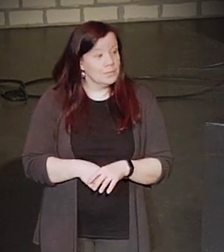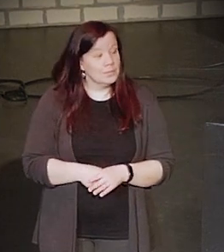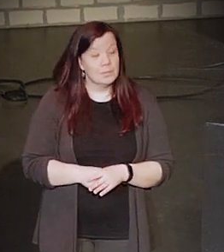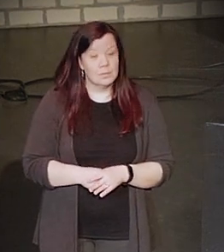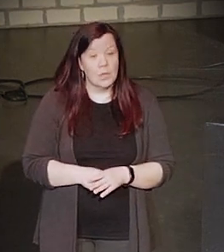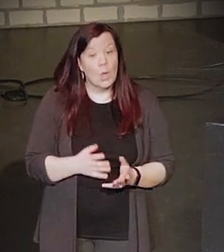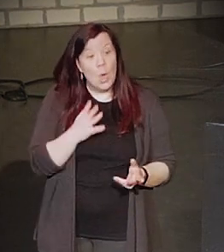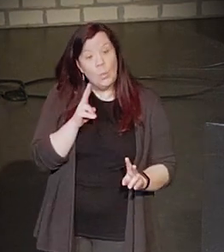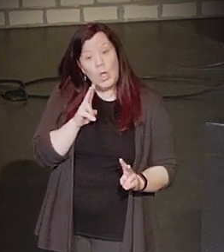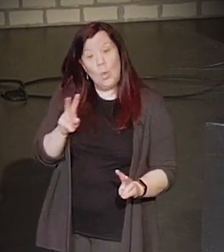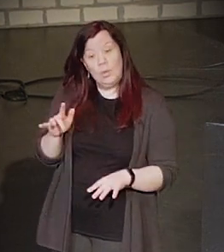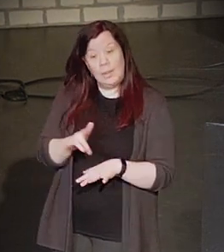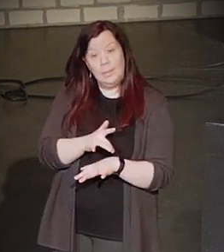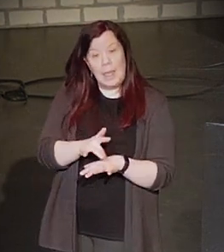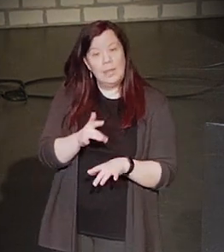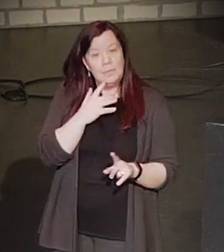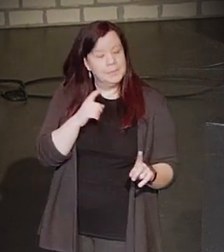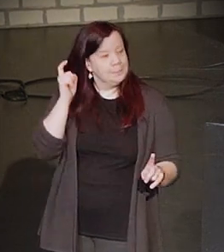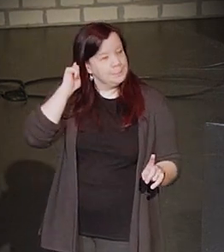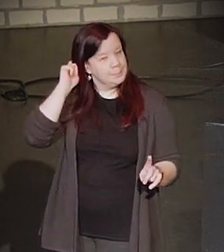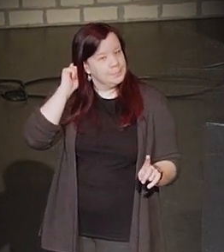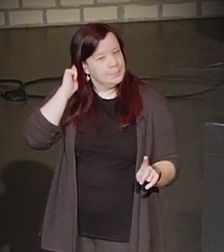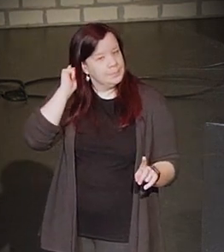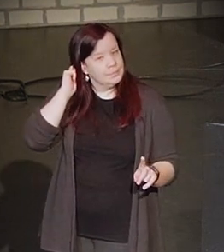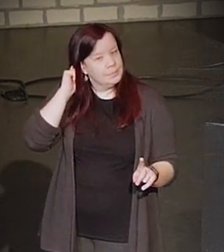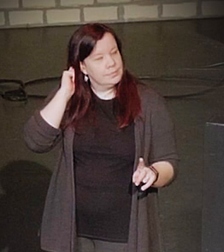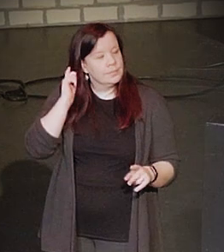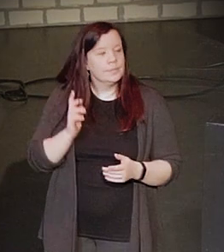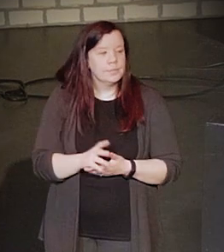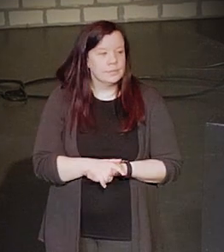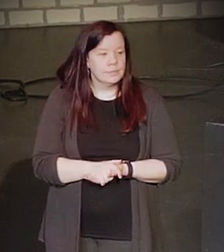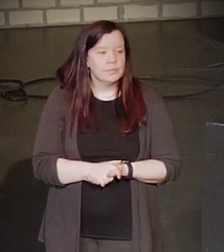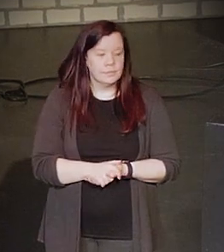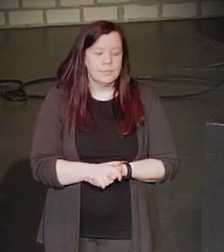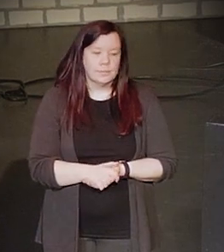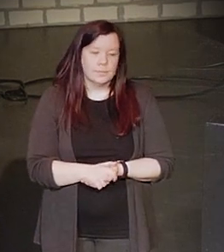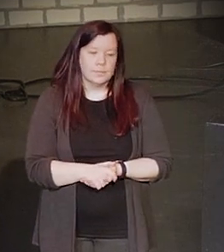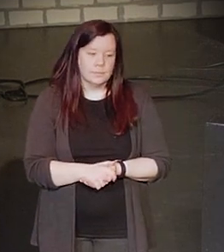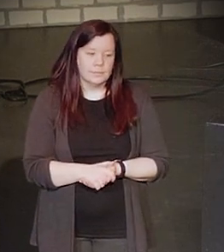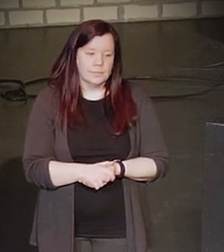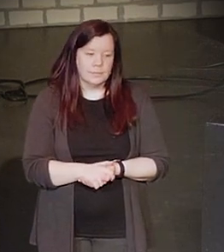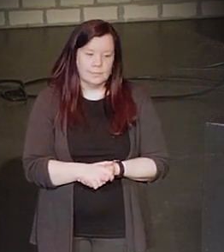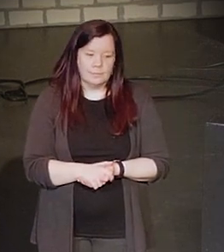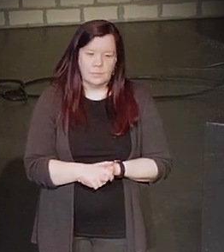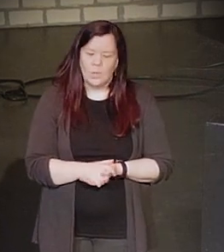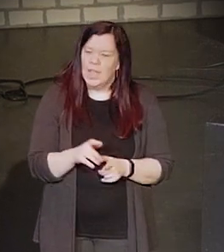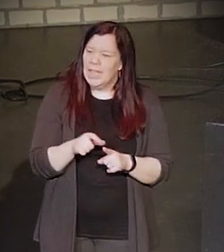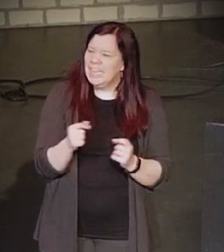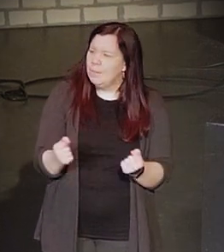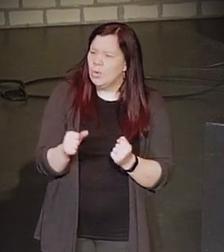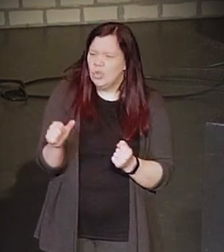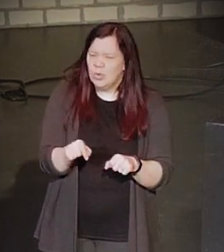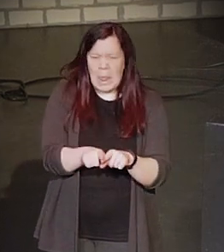So while you're watching the play, think about those ideas that would have been at the forefront of Athenian audience members' minds. How should democracy